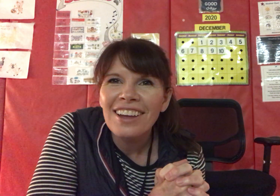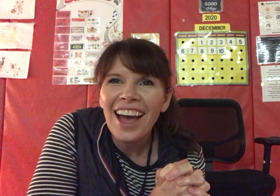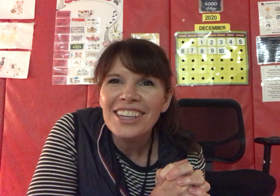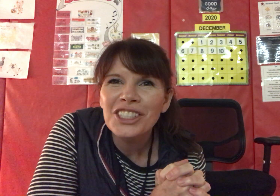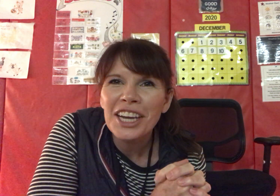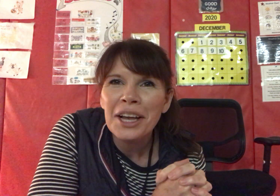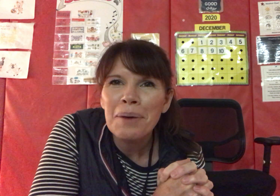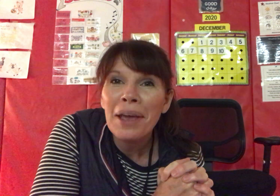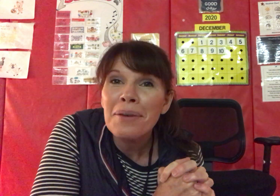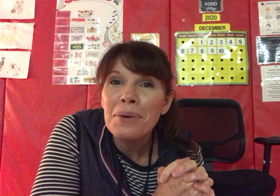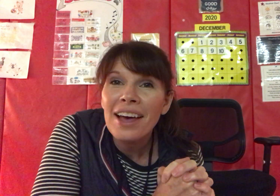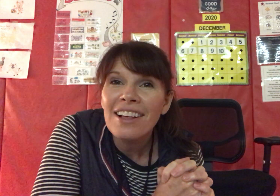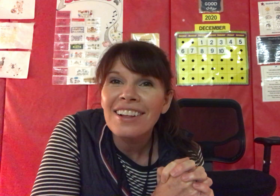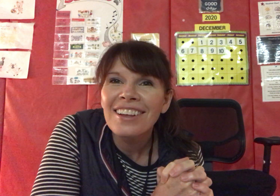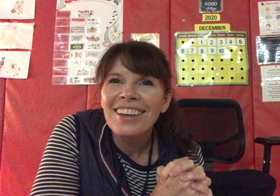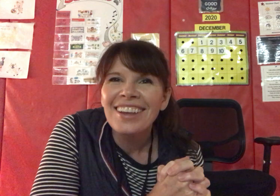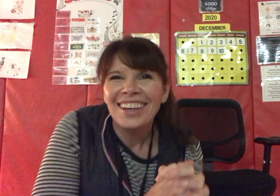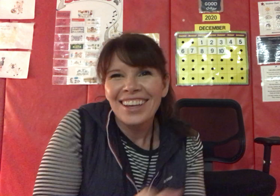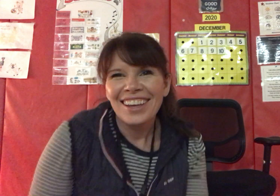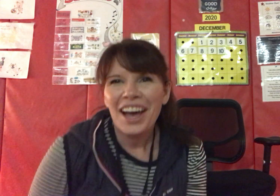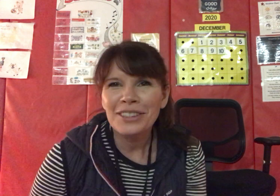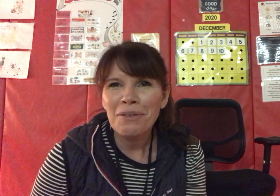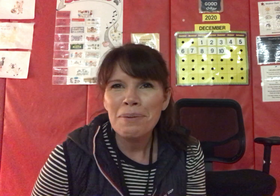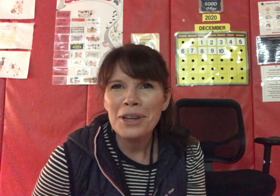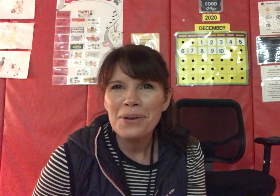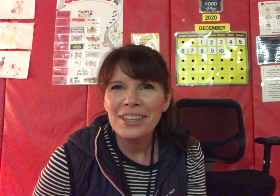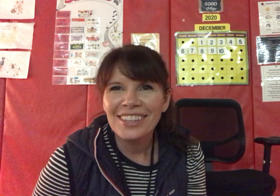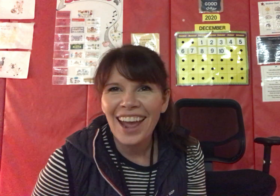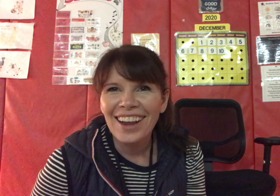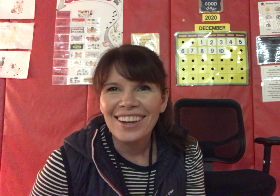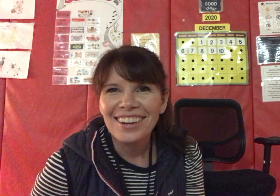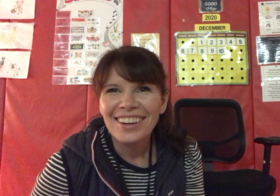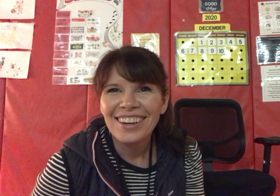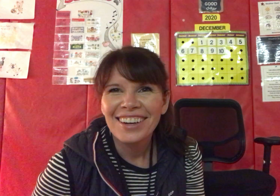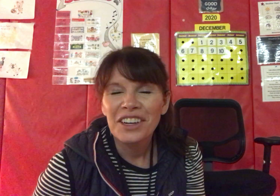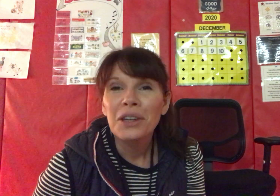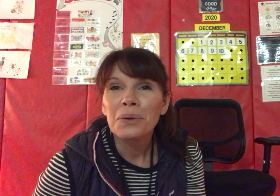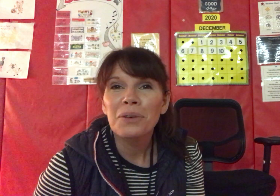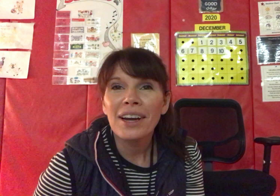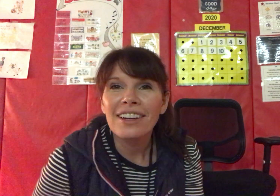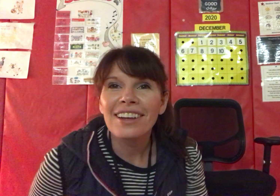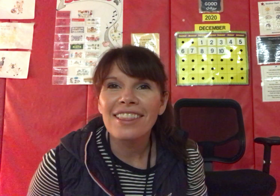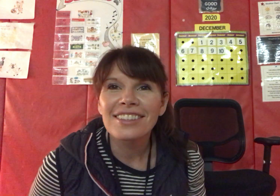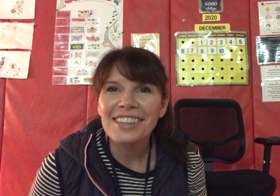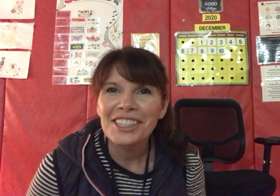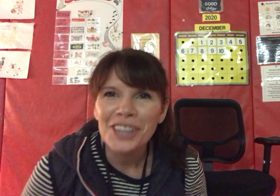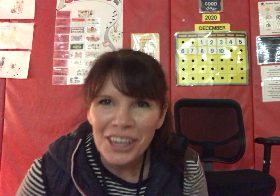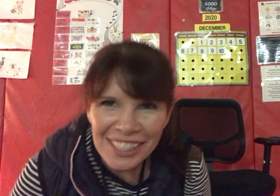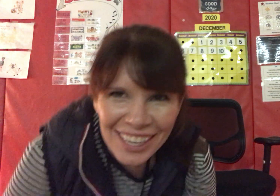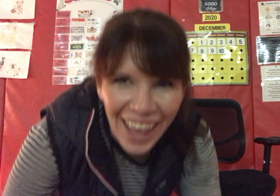Hi, Jacob. Hey, Will. How's everybody doing today? We ready to get this day started together?